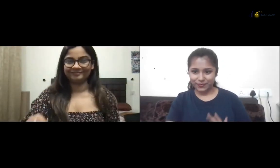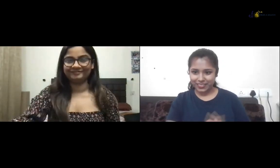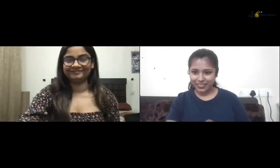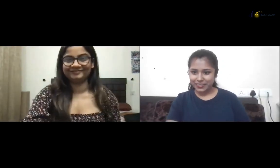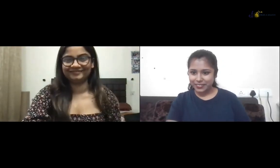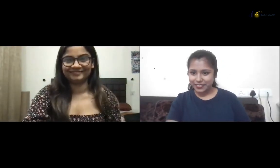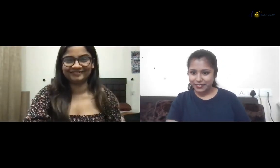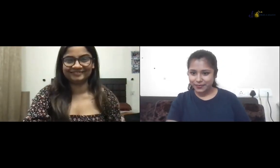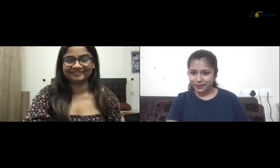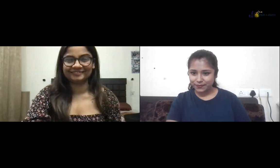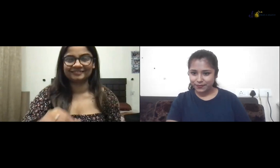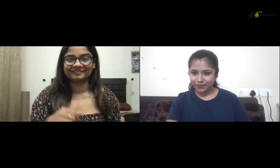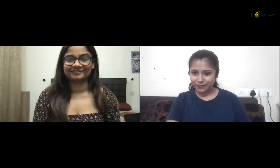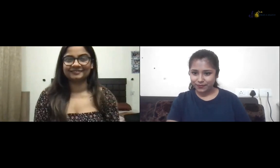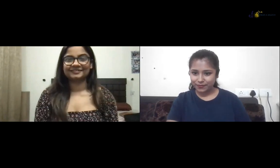Yes.